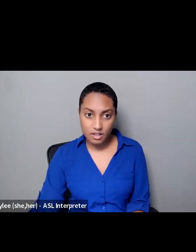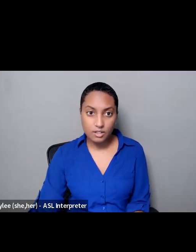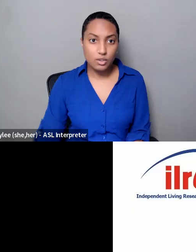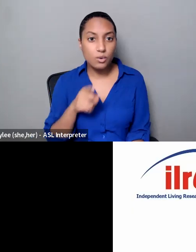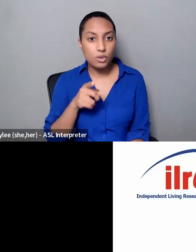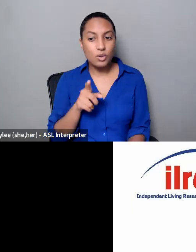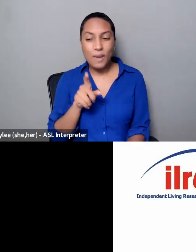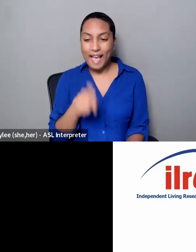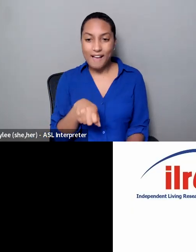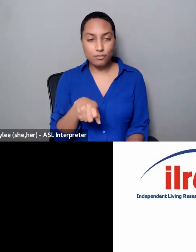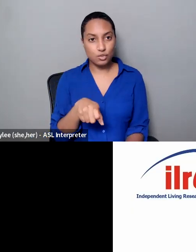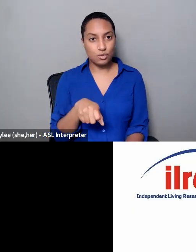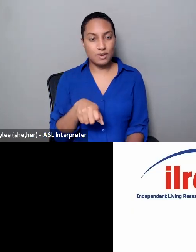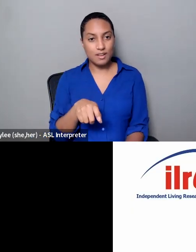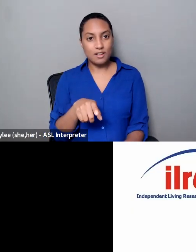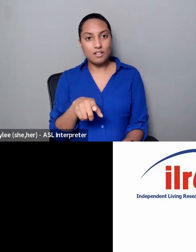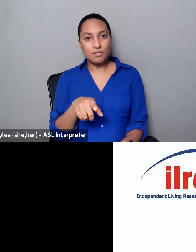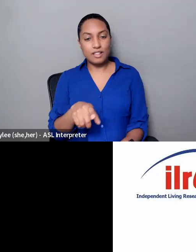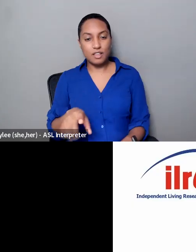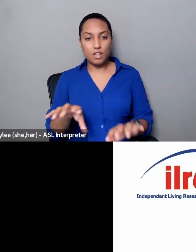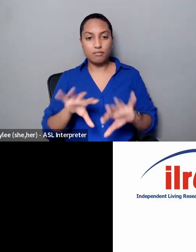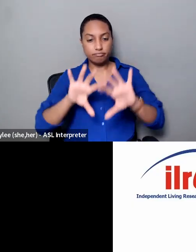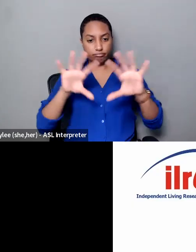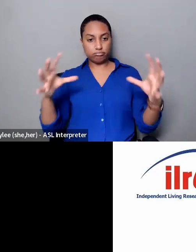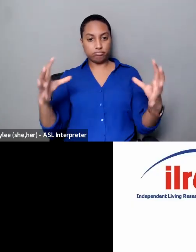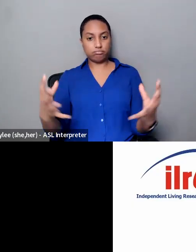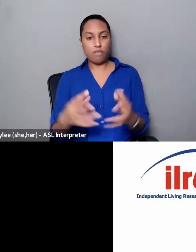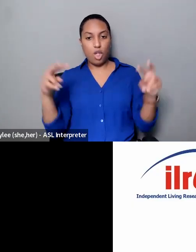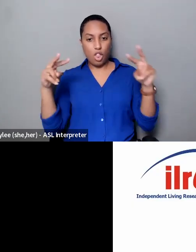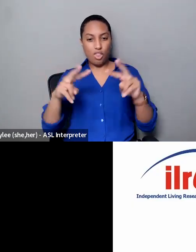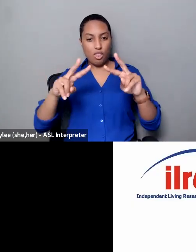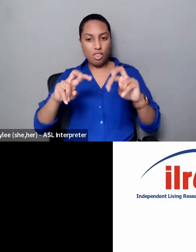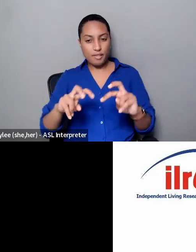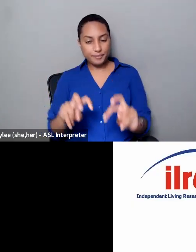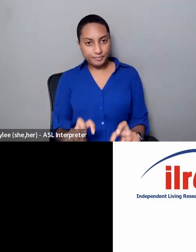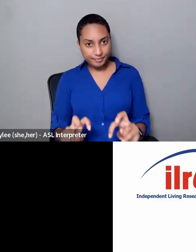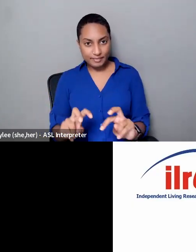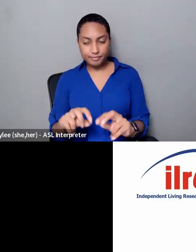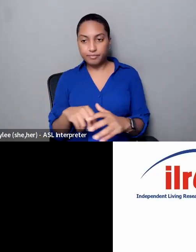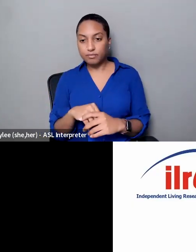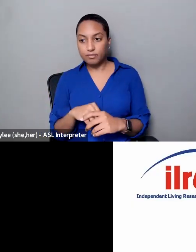things are related to the